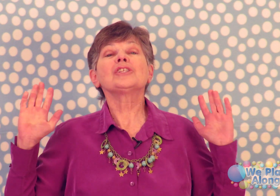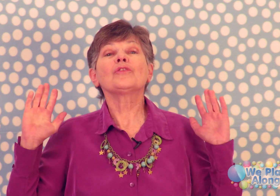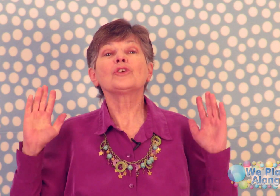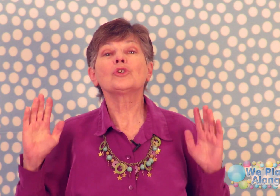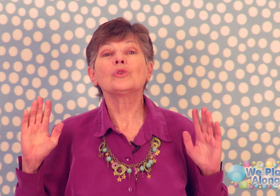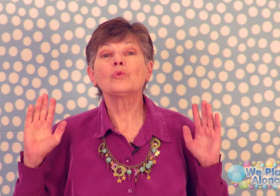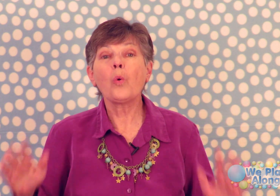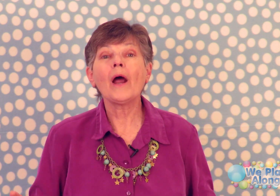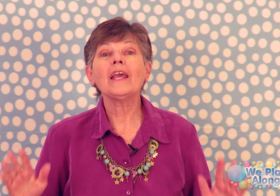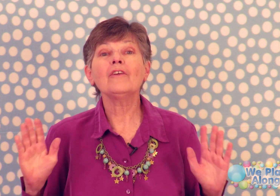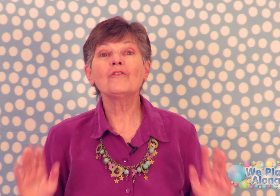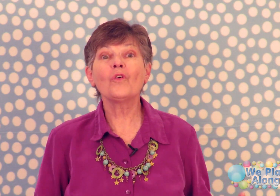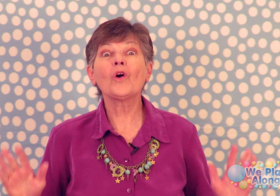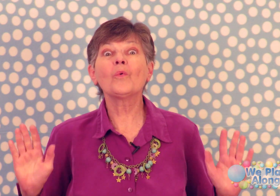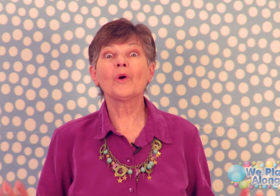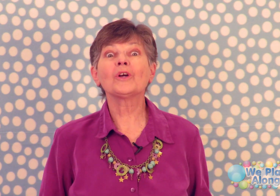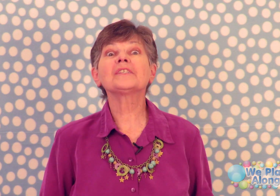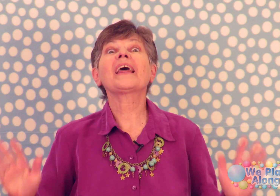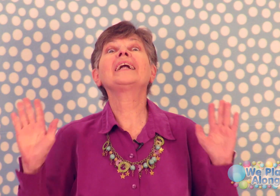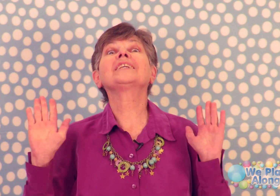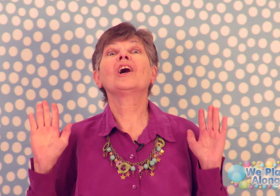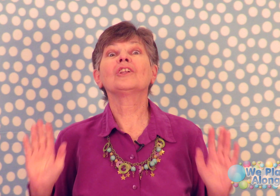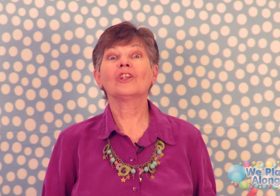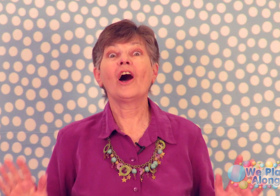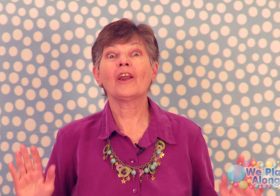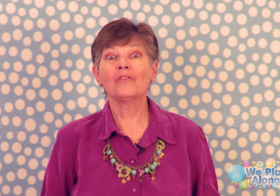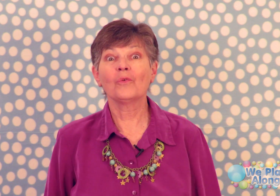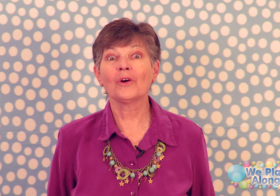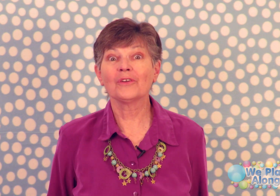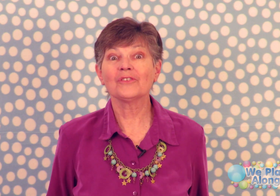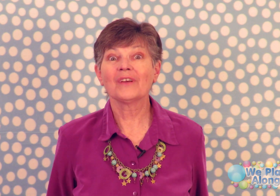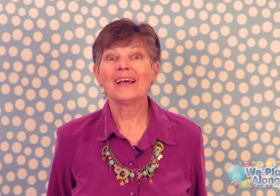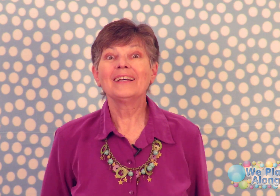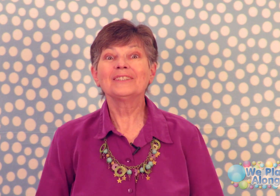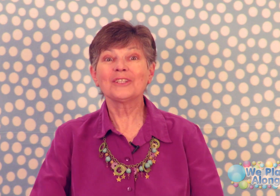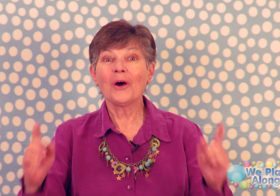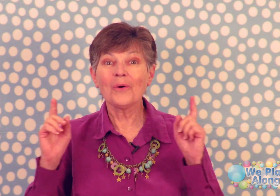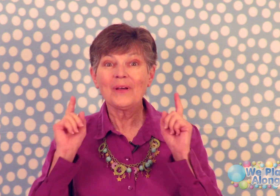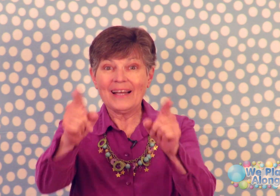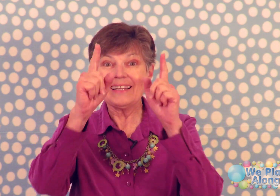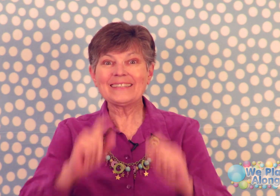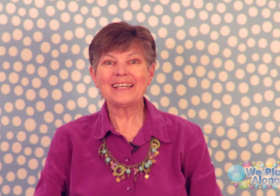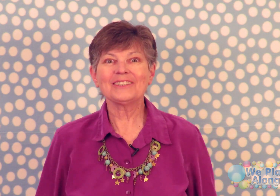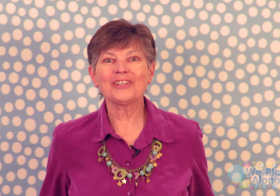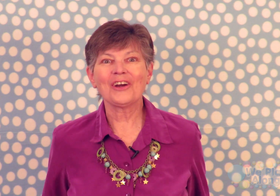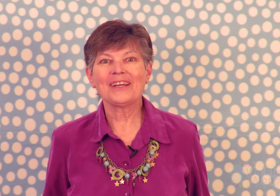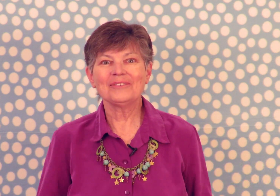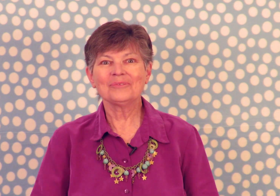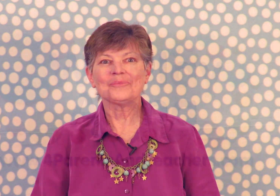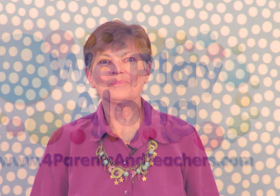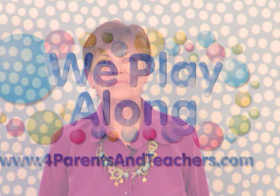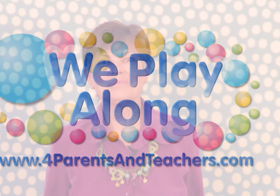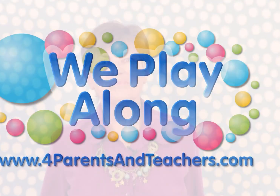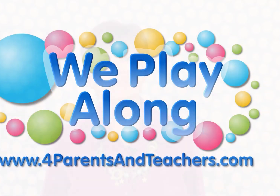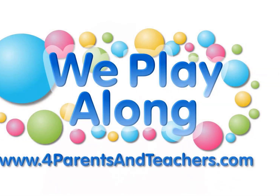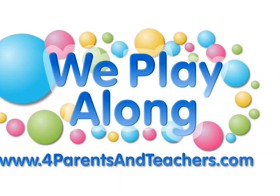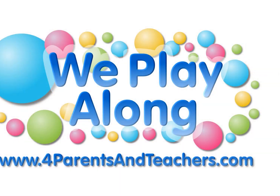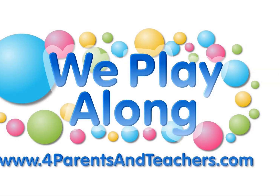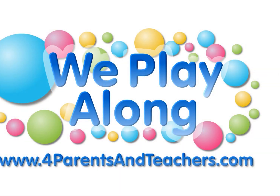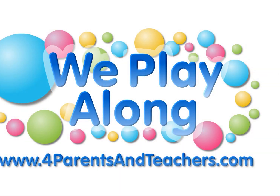for 24 words. That's a lot of words. So let's get started. Play, play, play